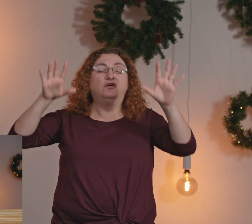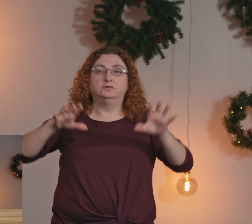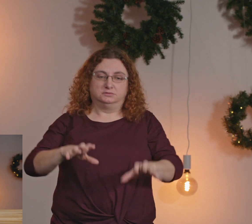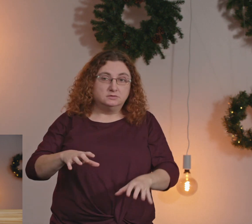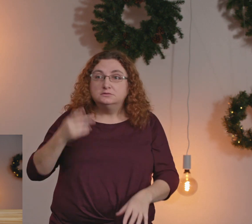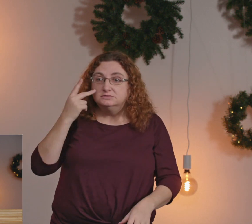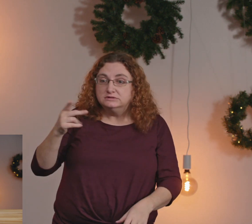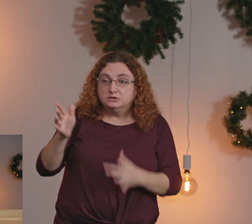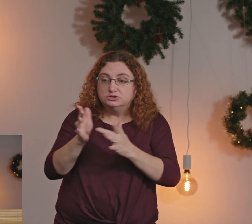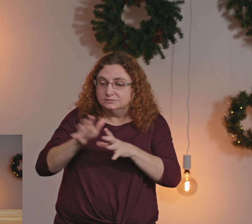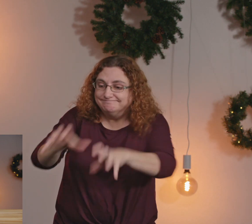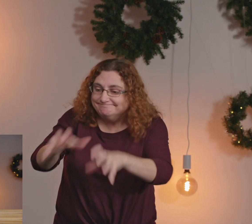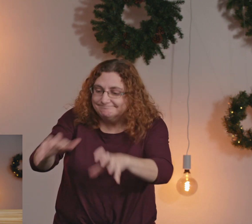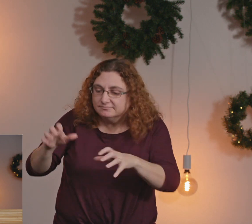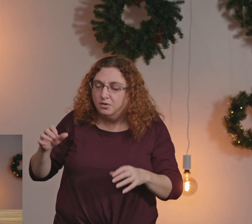you got to wake up.